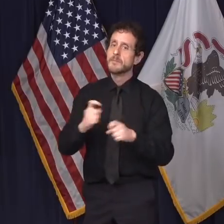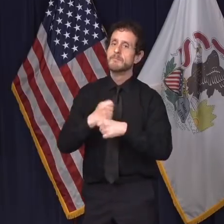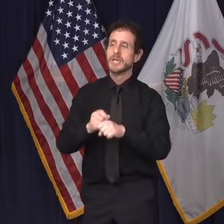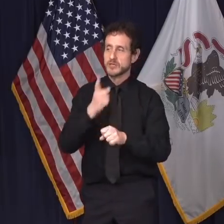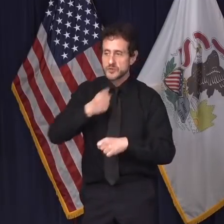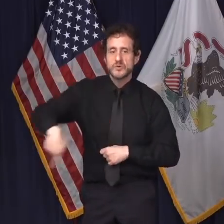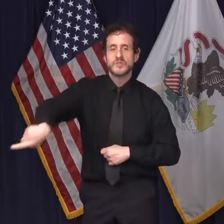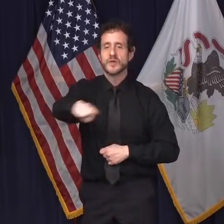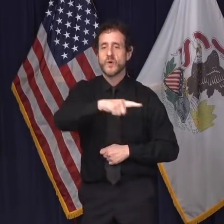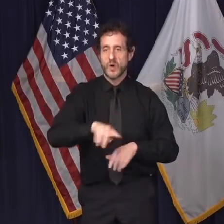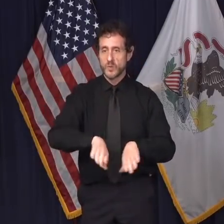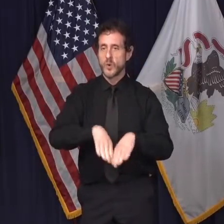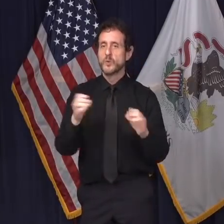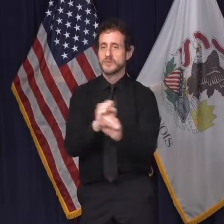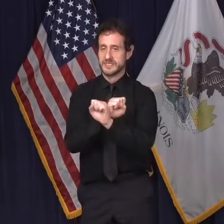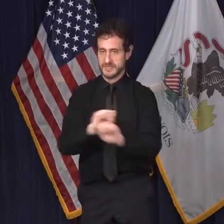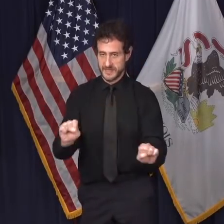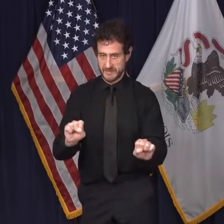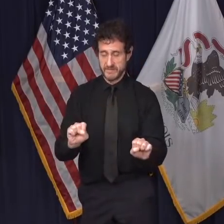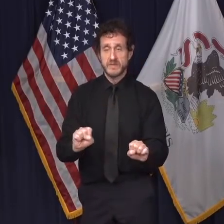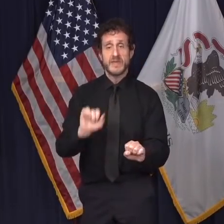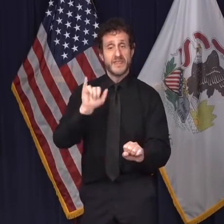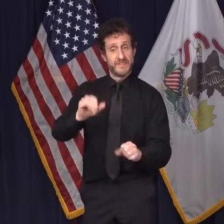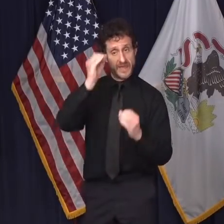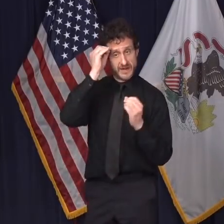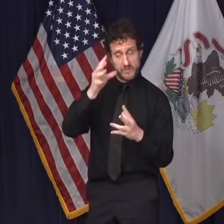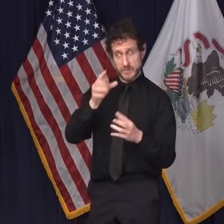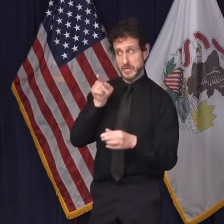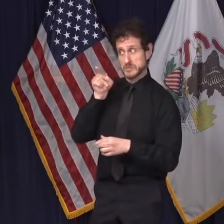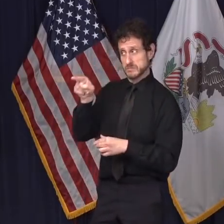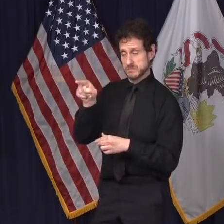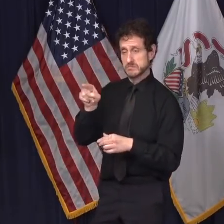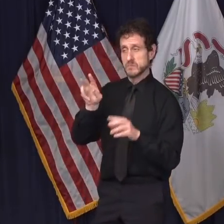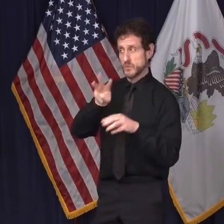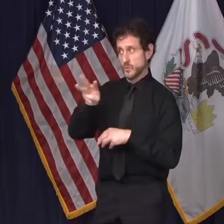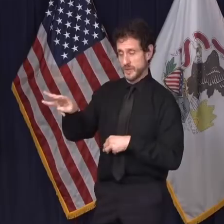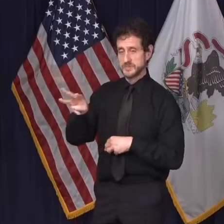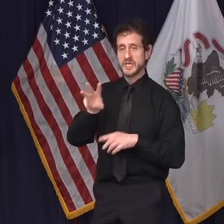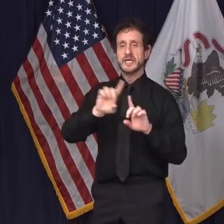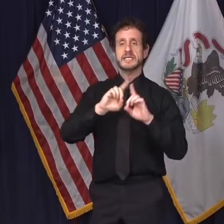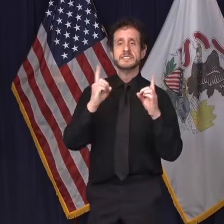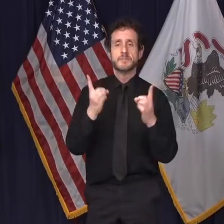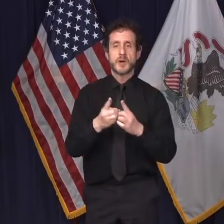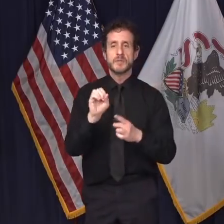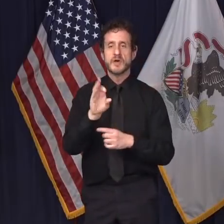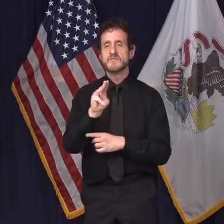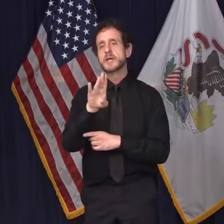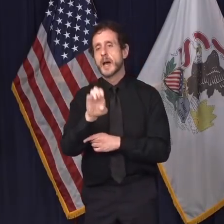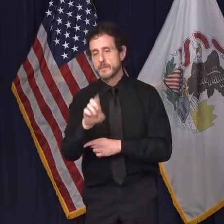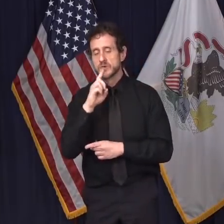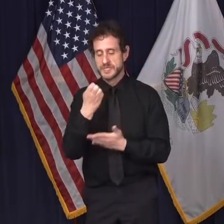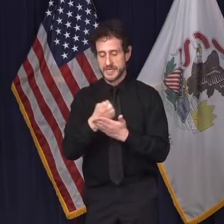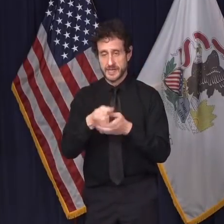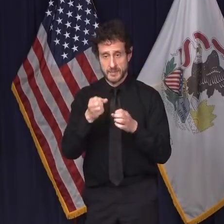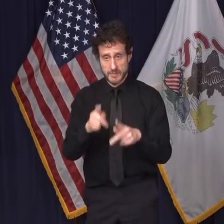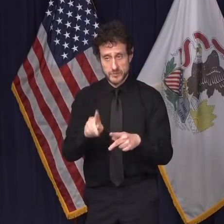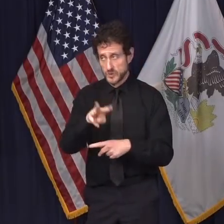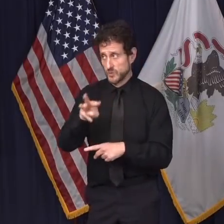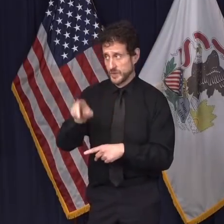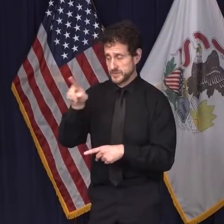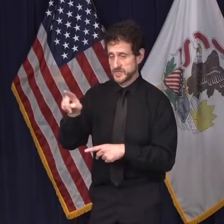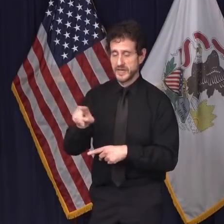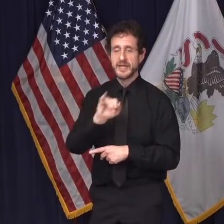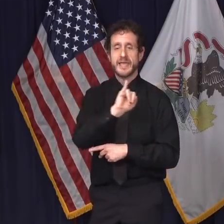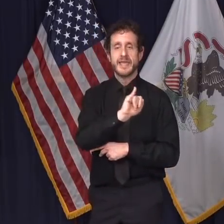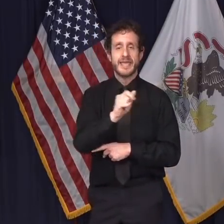place. All of that is available on the Department of Commerce and Economic Opportunity website, where you can find it